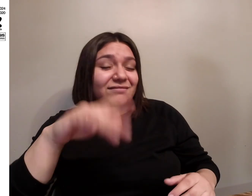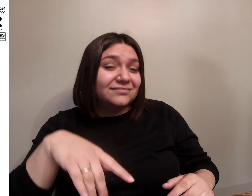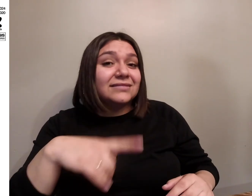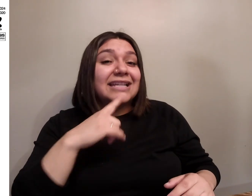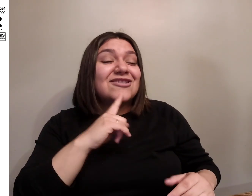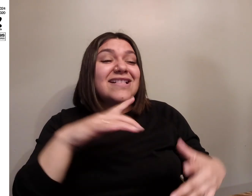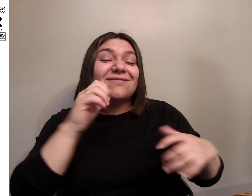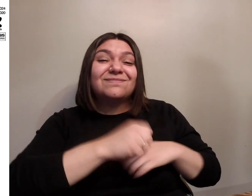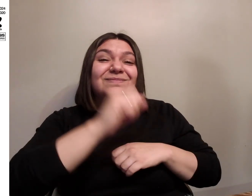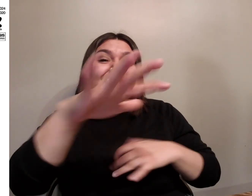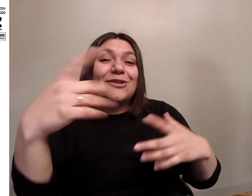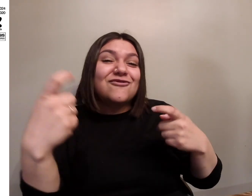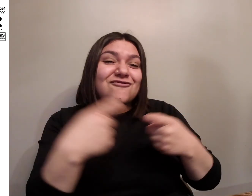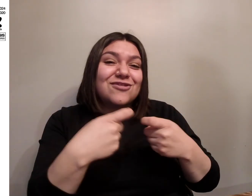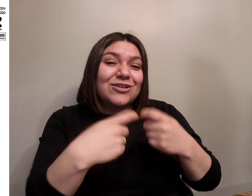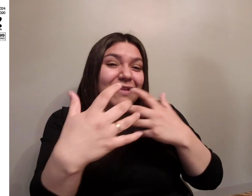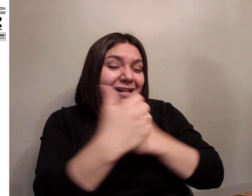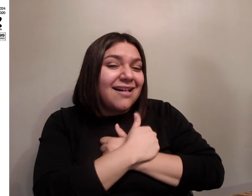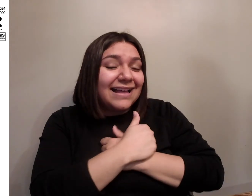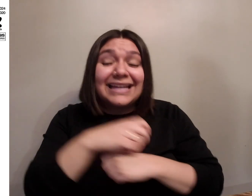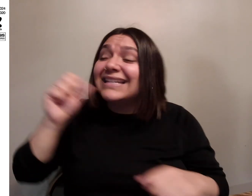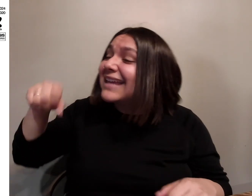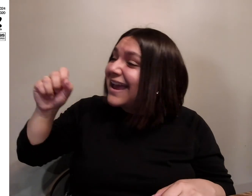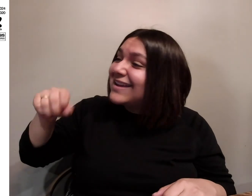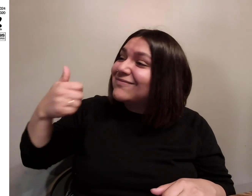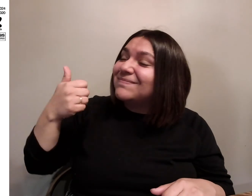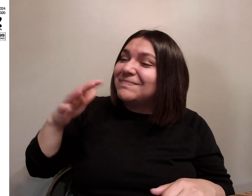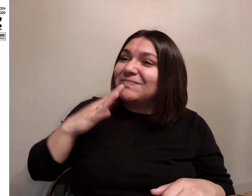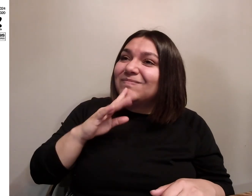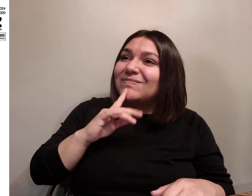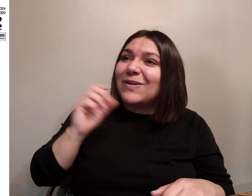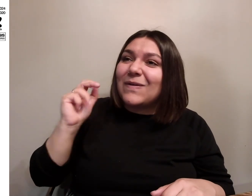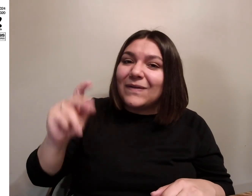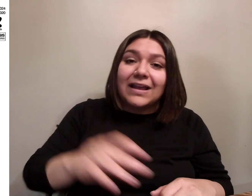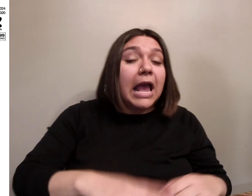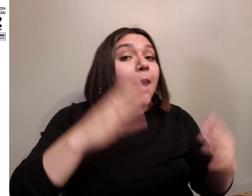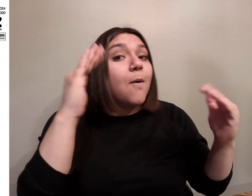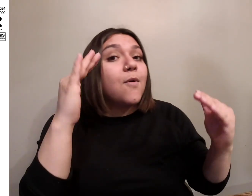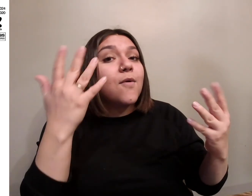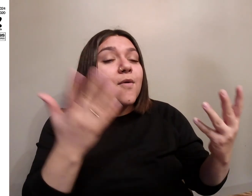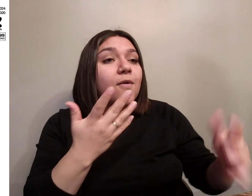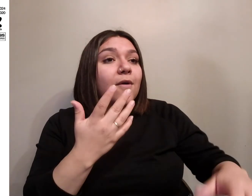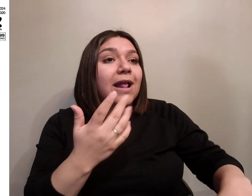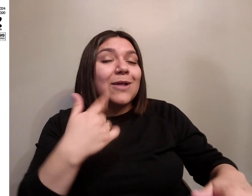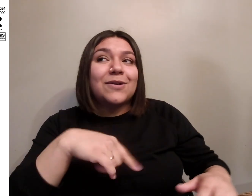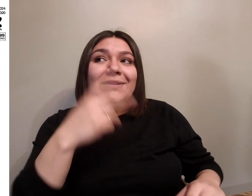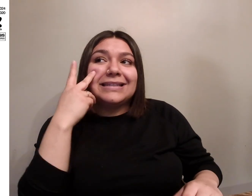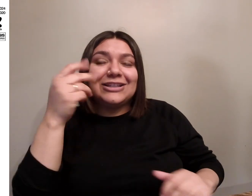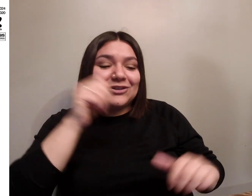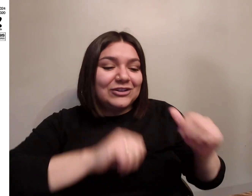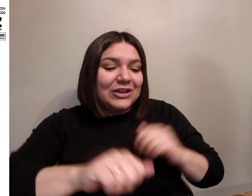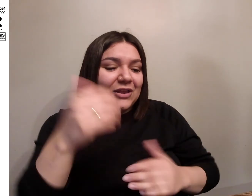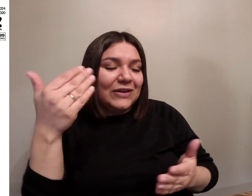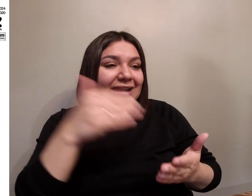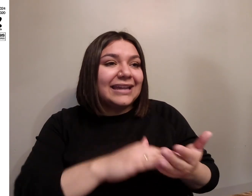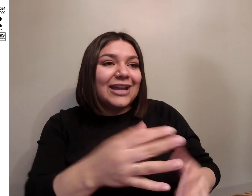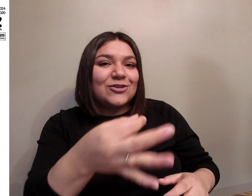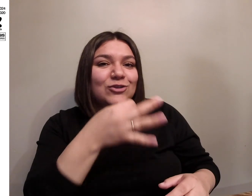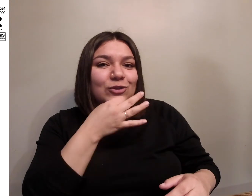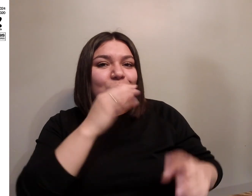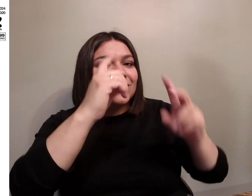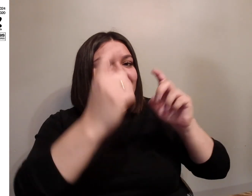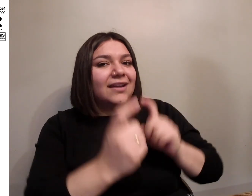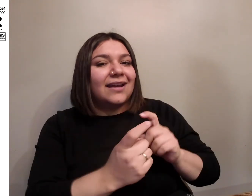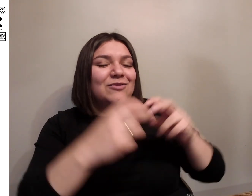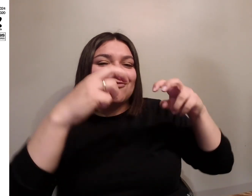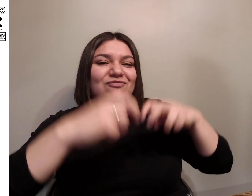I must bid you farewell and send you a virtual hug. Yes, and I'm hoping